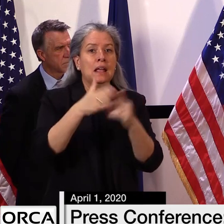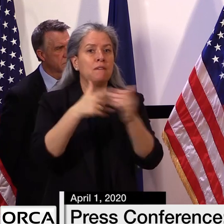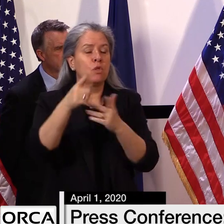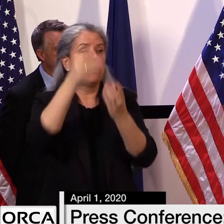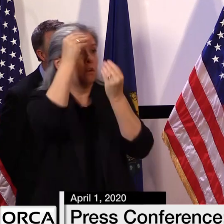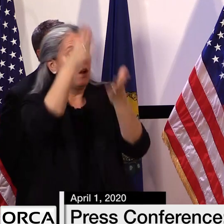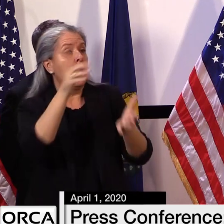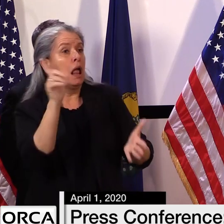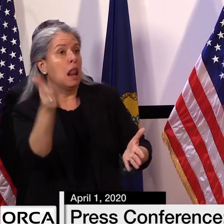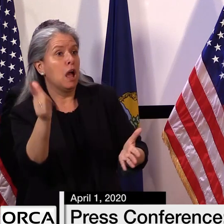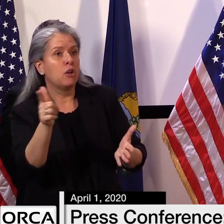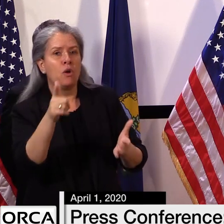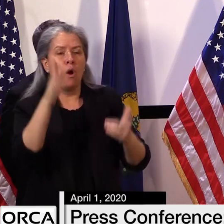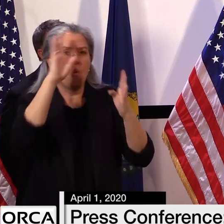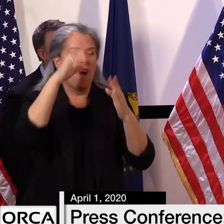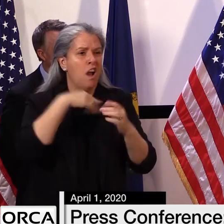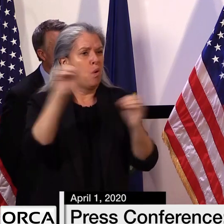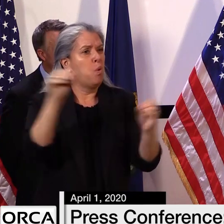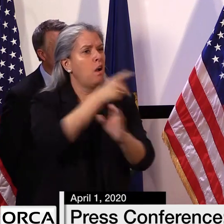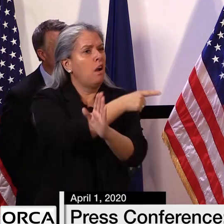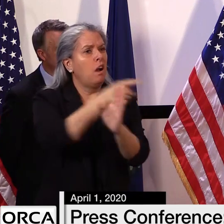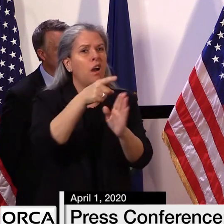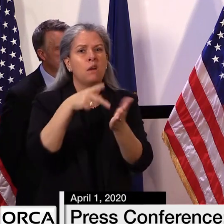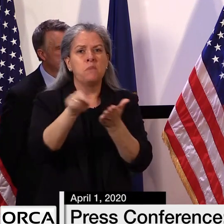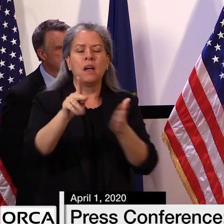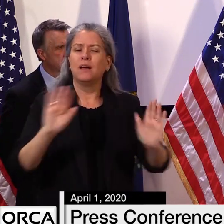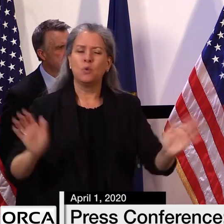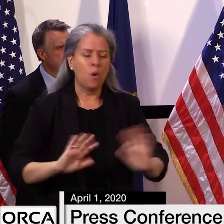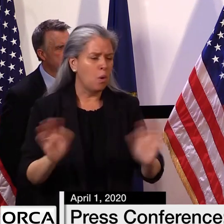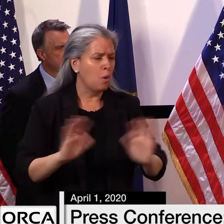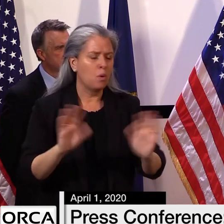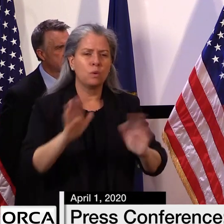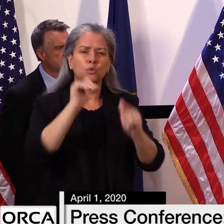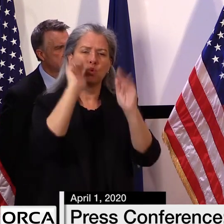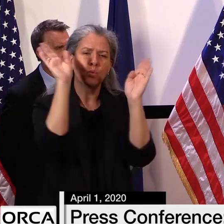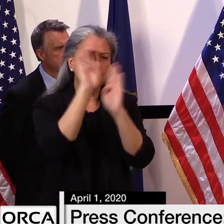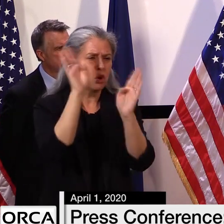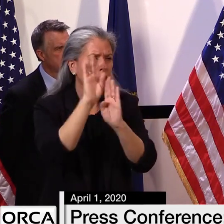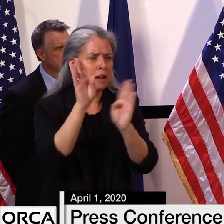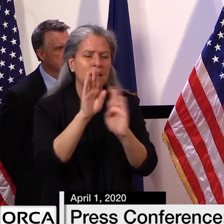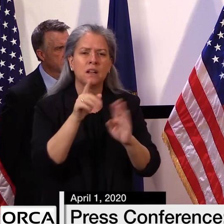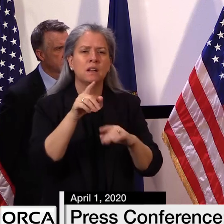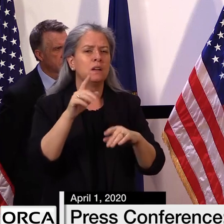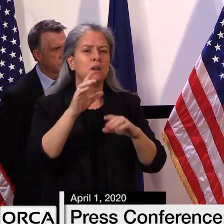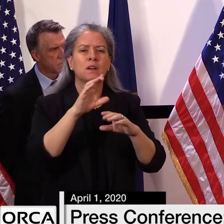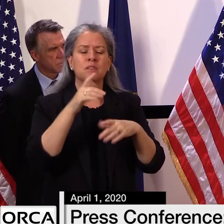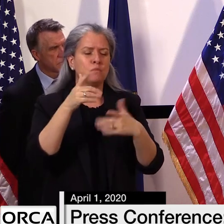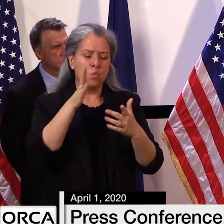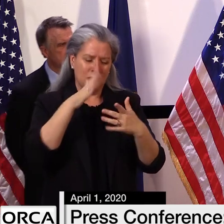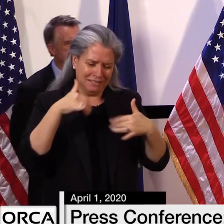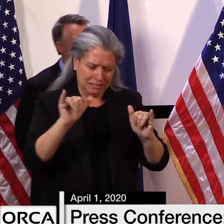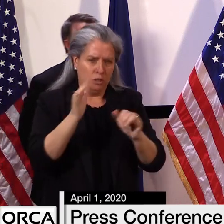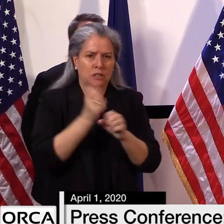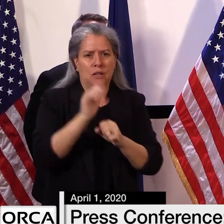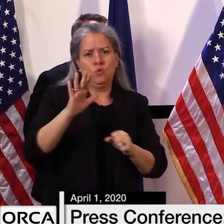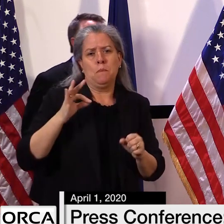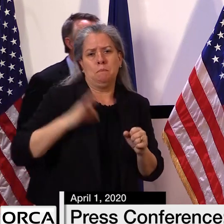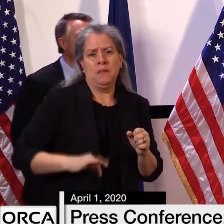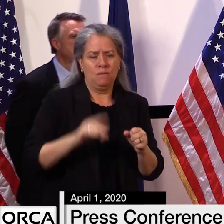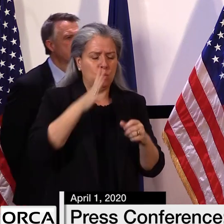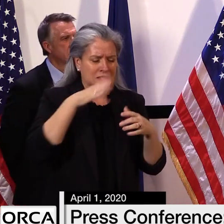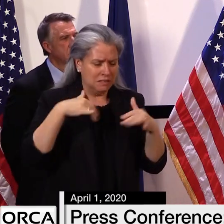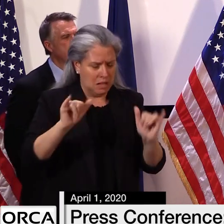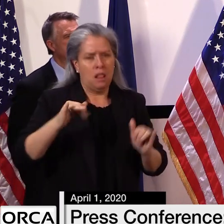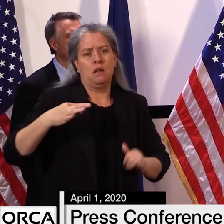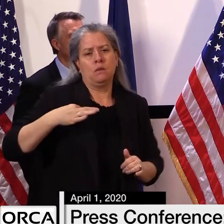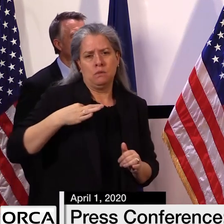And so please know that if you are not able to get through immediately, you are not at risk of losing benefits or not being eligible